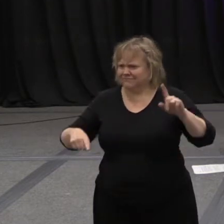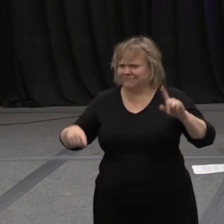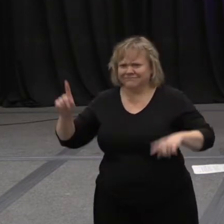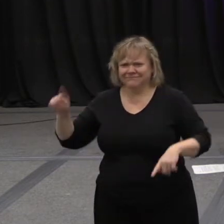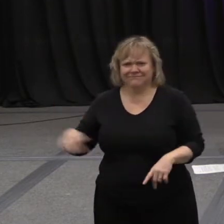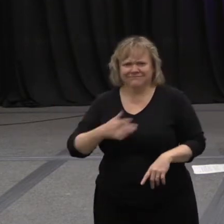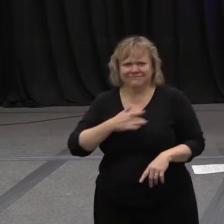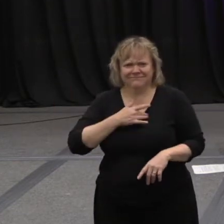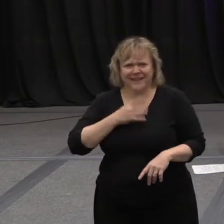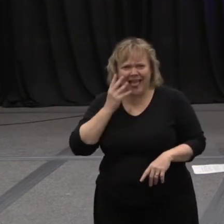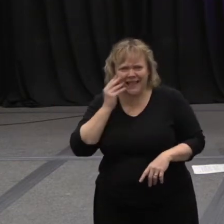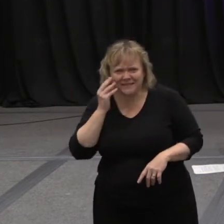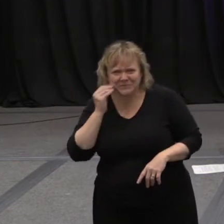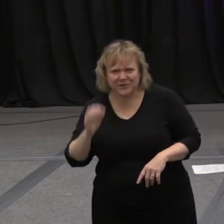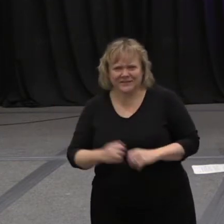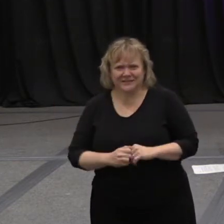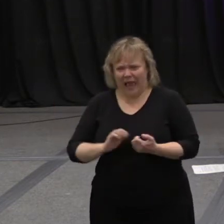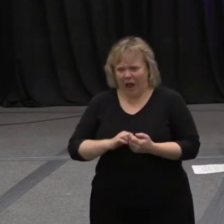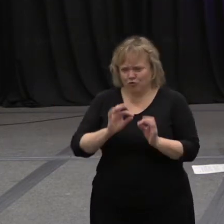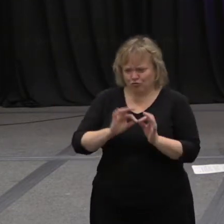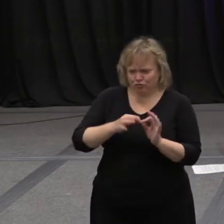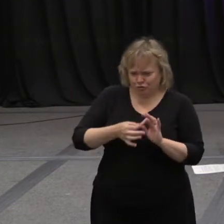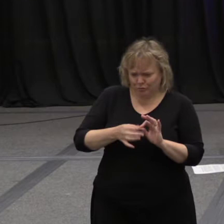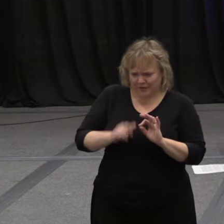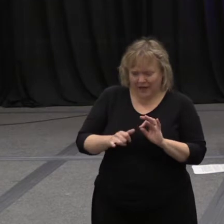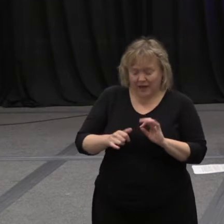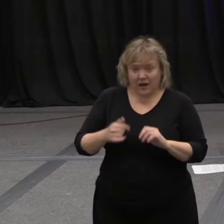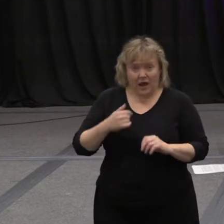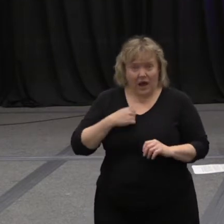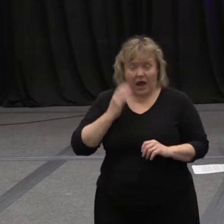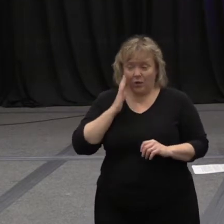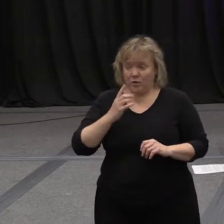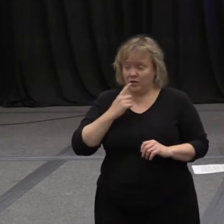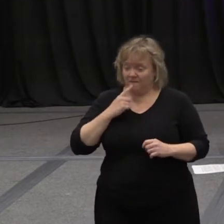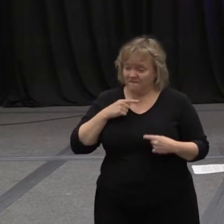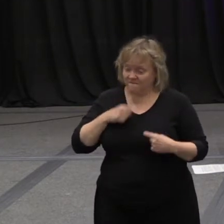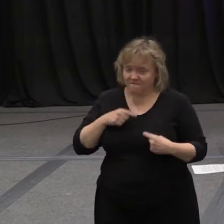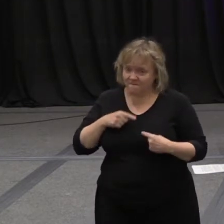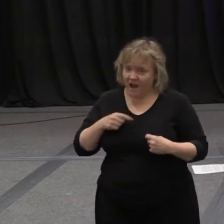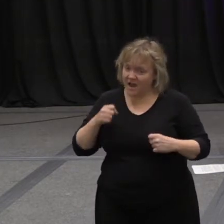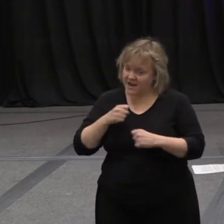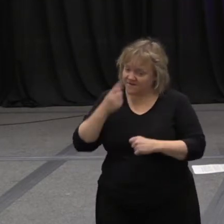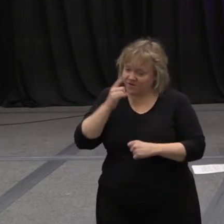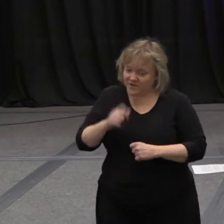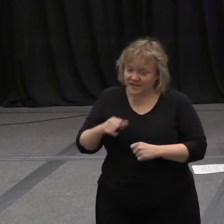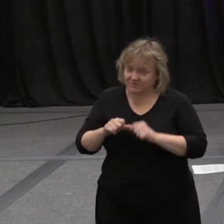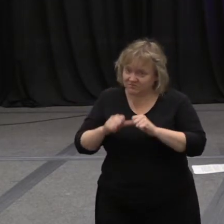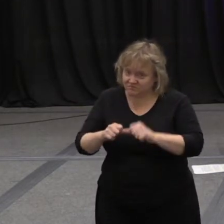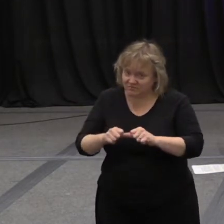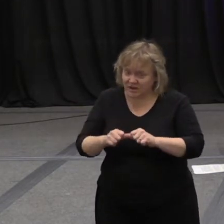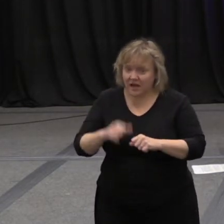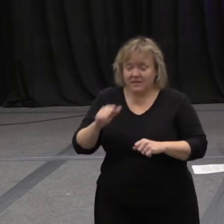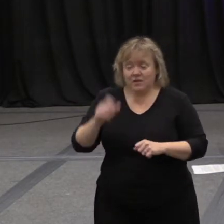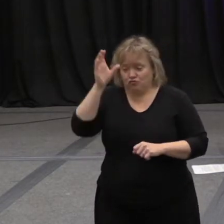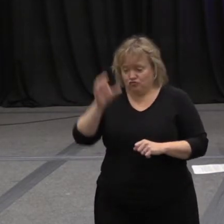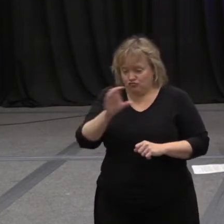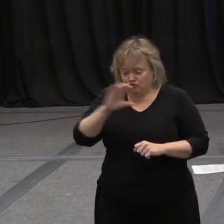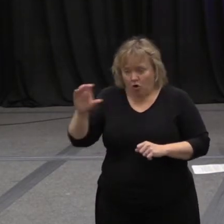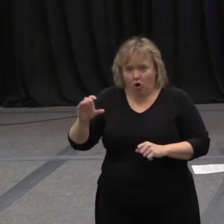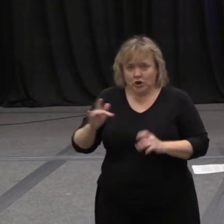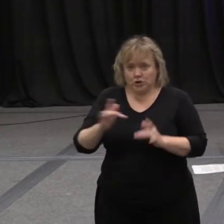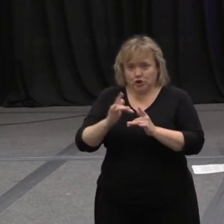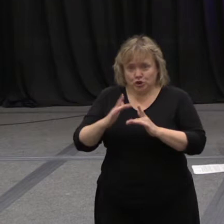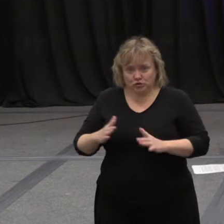Soteriology and salvation, I'm not. I will go to the mat on this. The sacrifice of Jesus on the cross, it